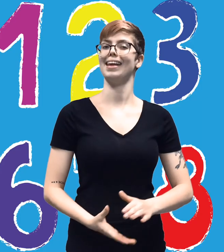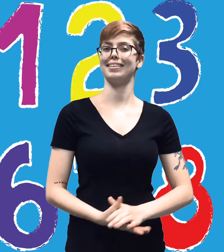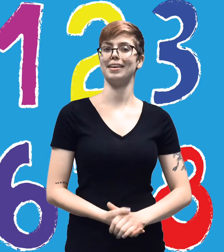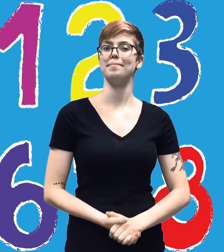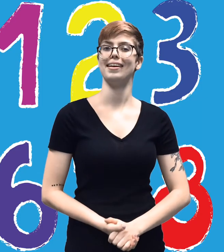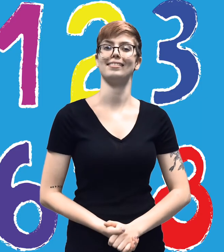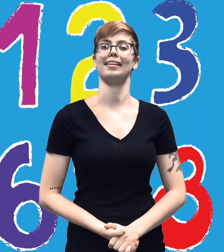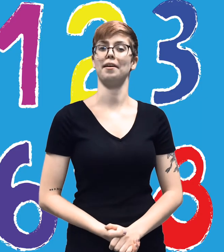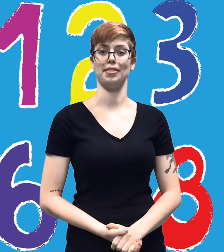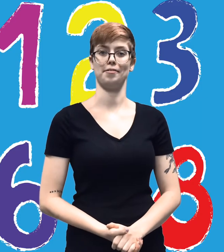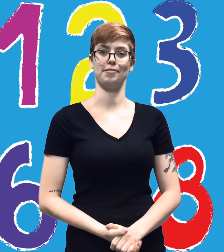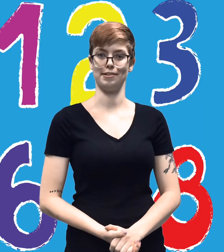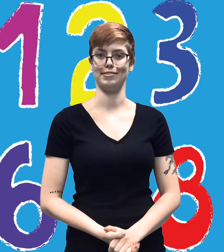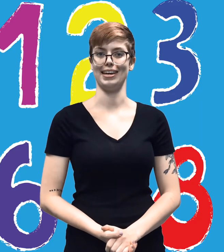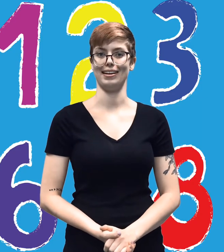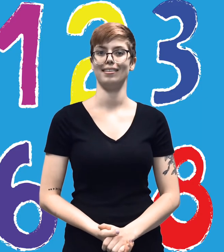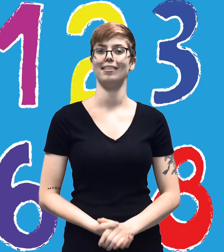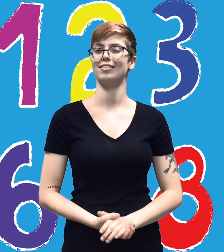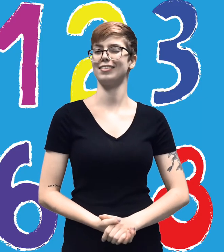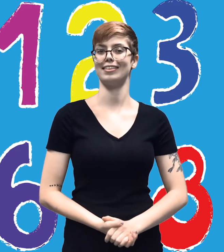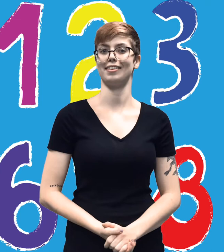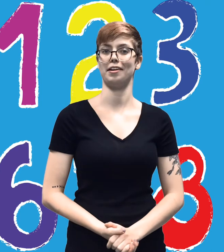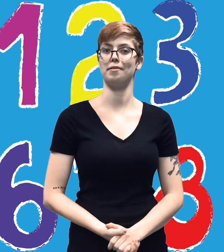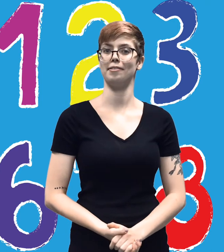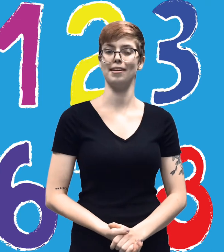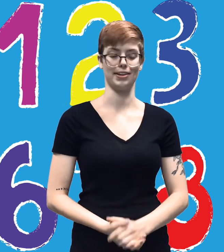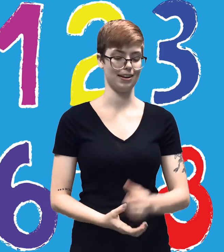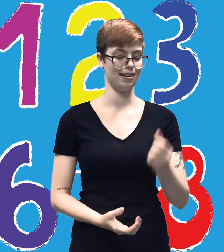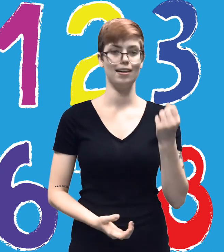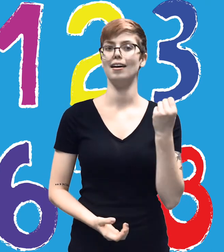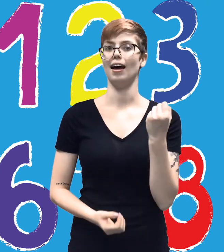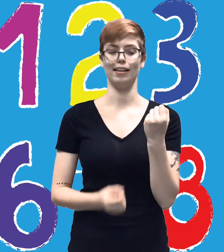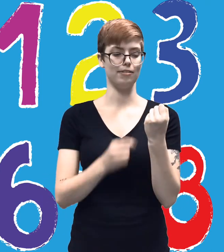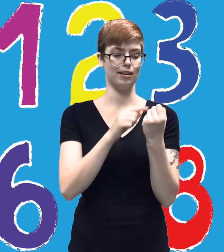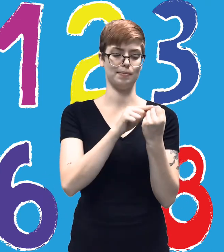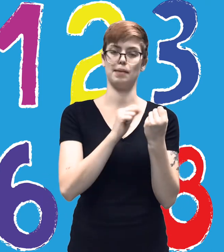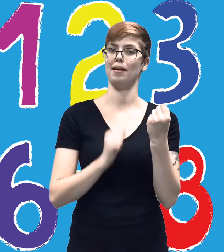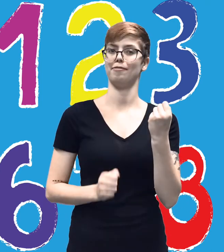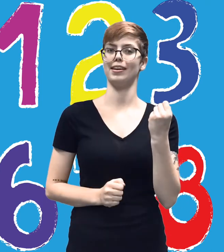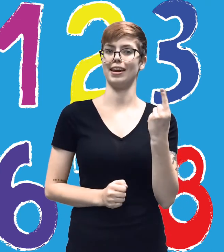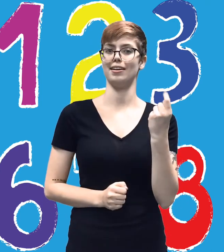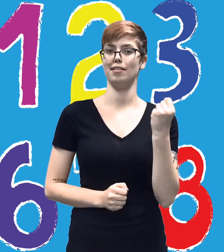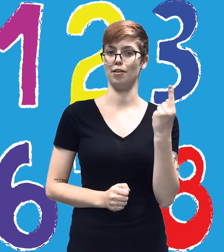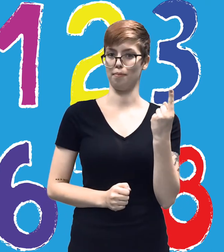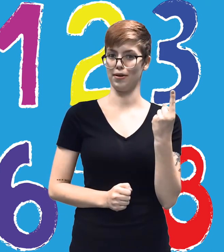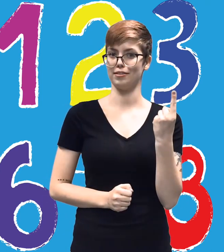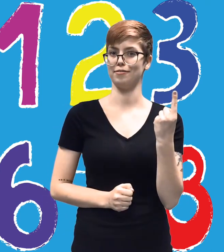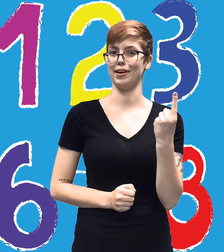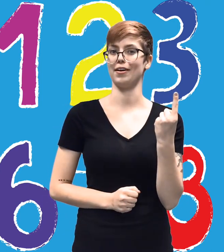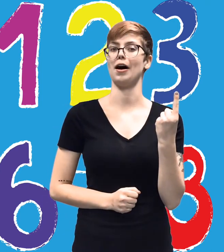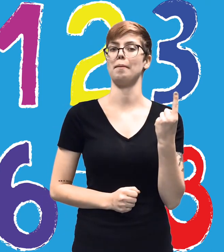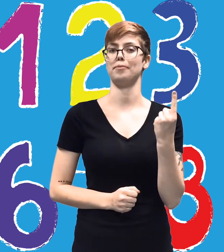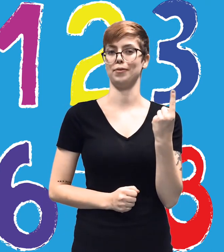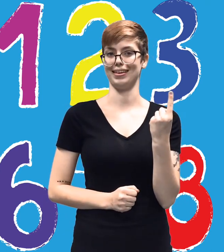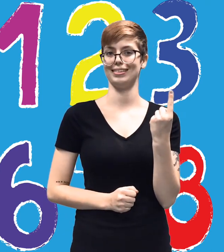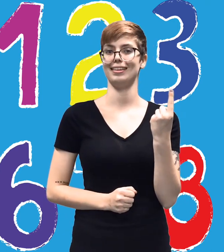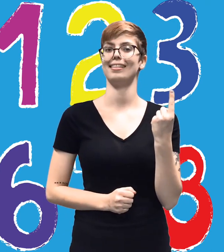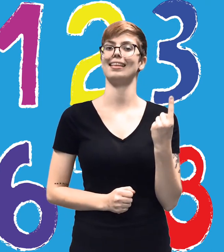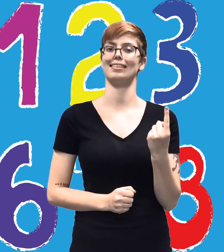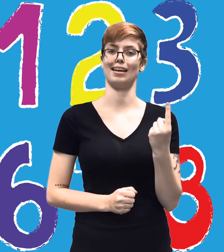Next up is 11 through 15. So let's get started with 11. 11 is made by flicking your pointer finger up twice. That's a sign